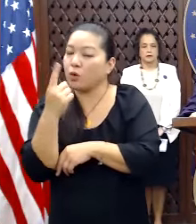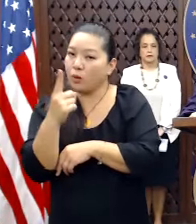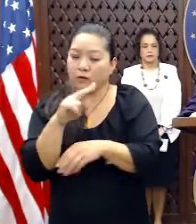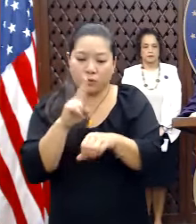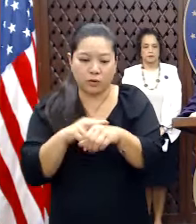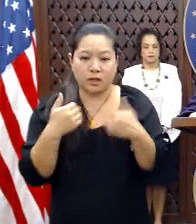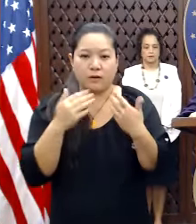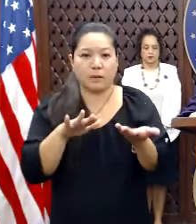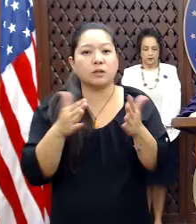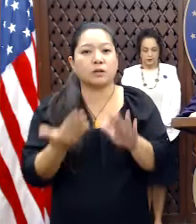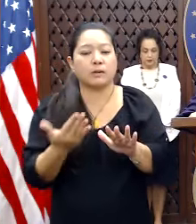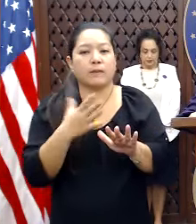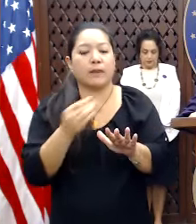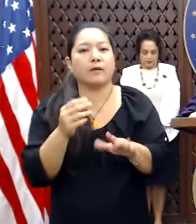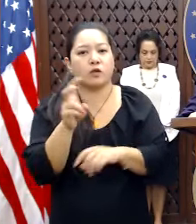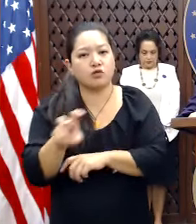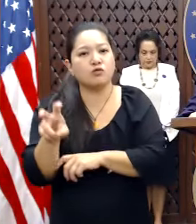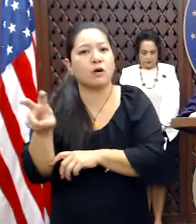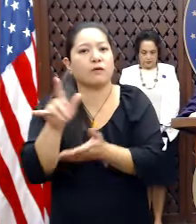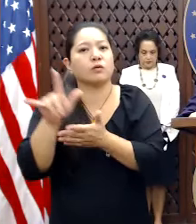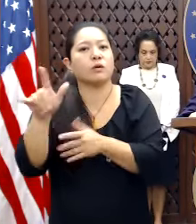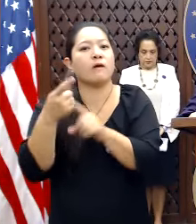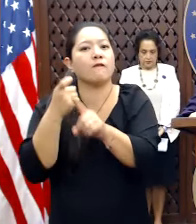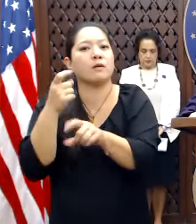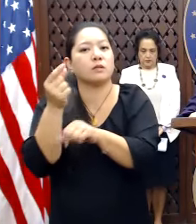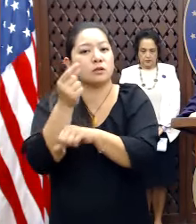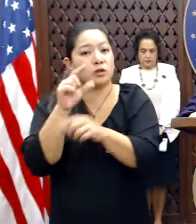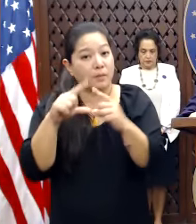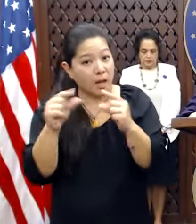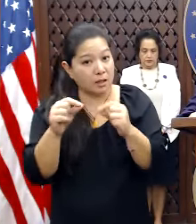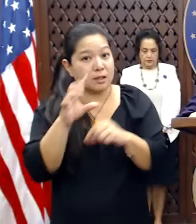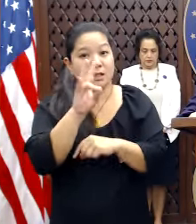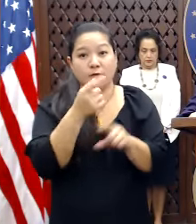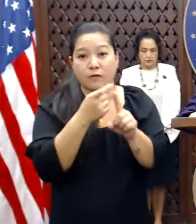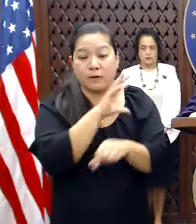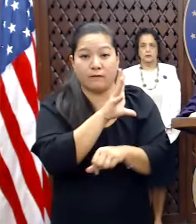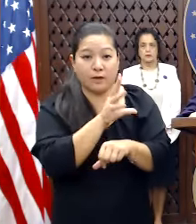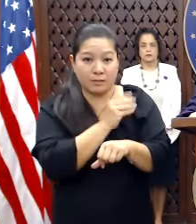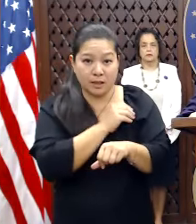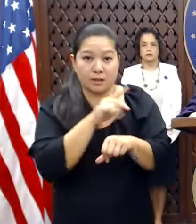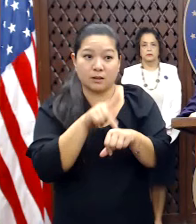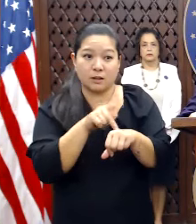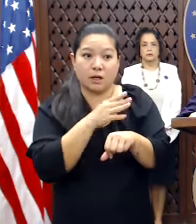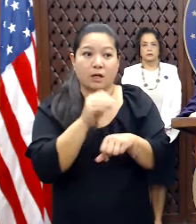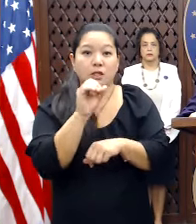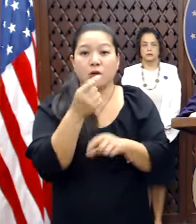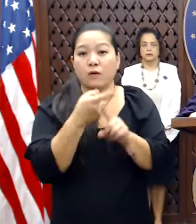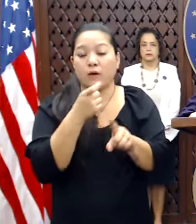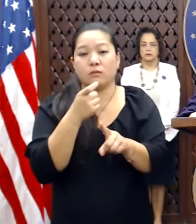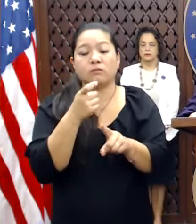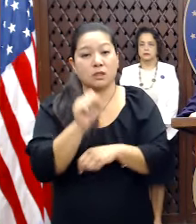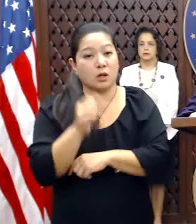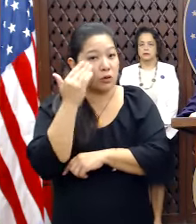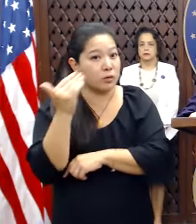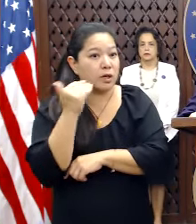travel history of these patients, 1 came from Japan, 7 from the Philippines, 0 from South Korea,